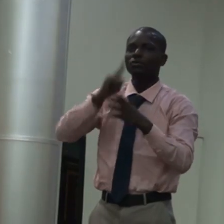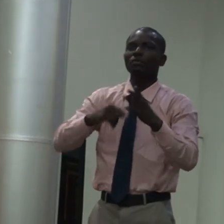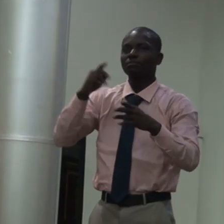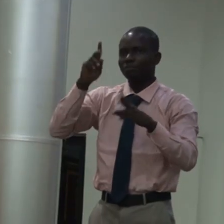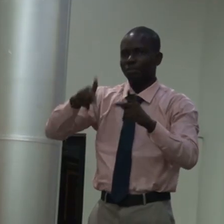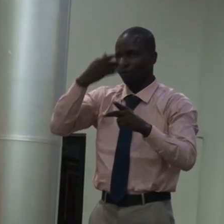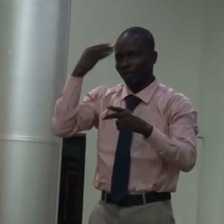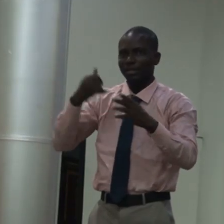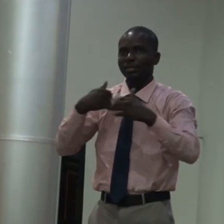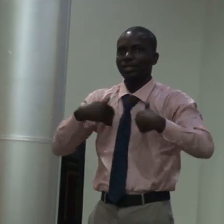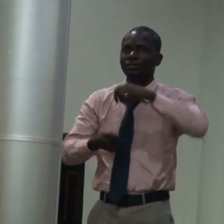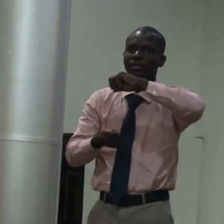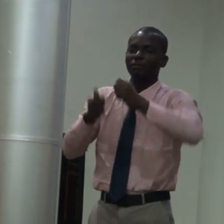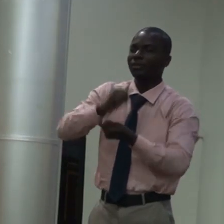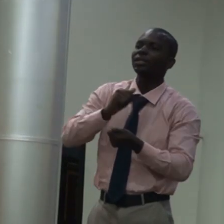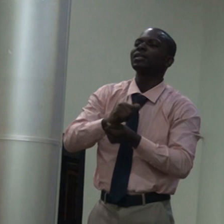been amended.